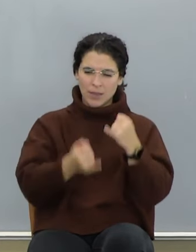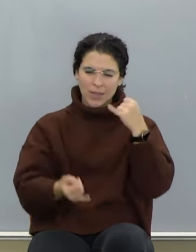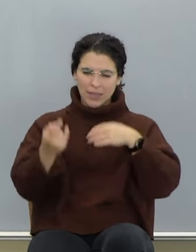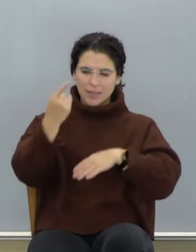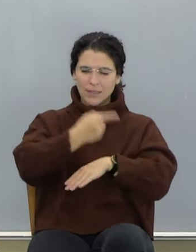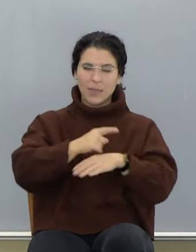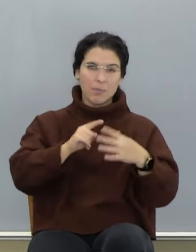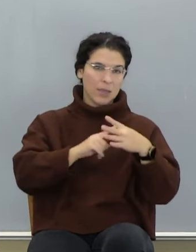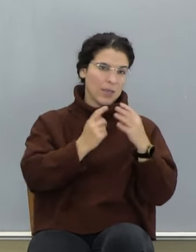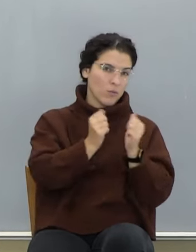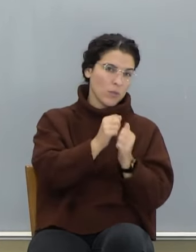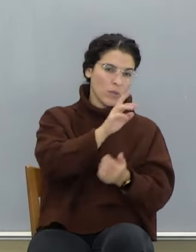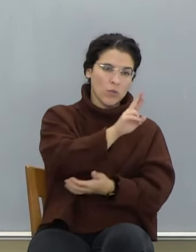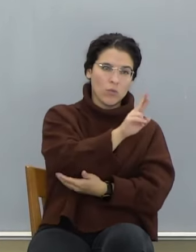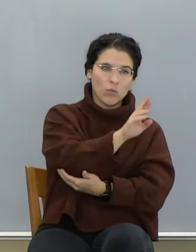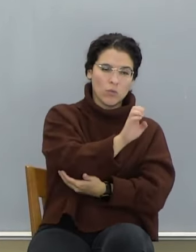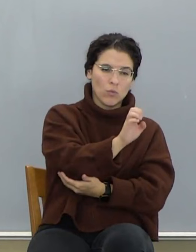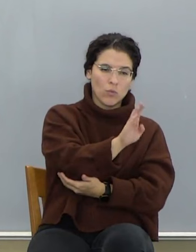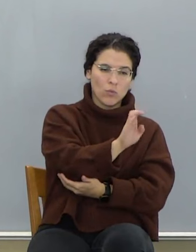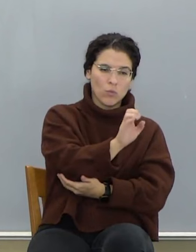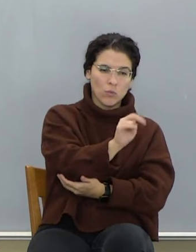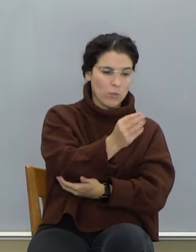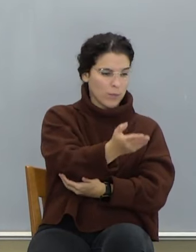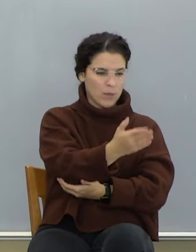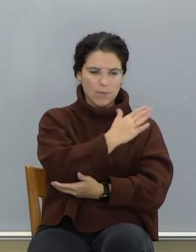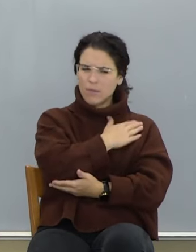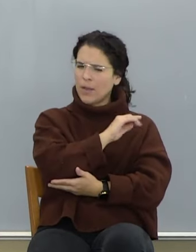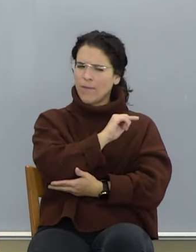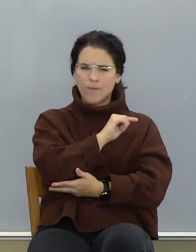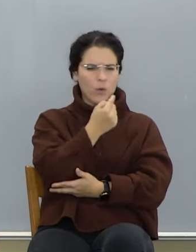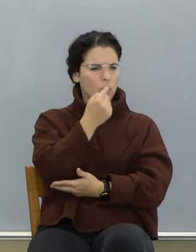begins with Reuben in verse 3. Reuben, thou art